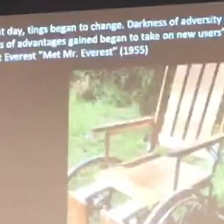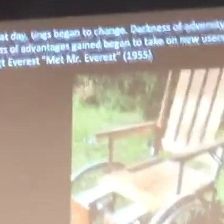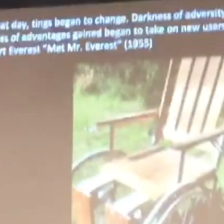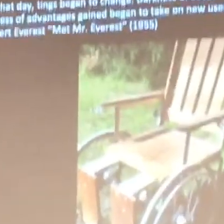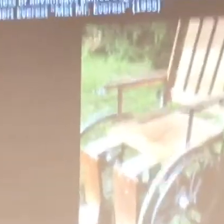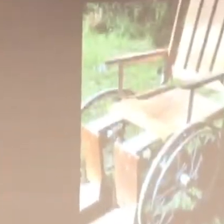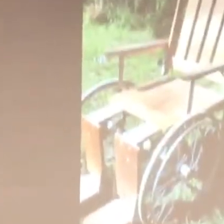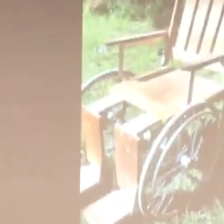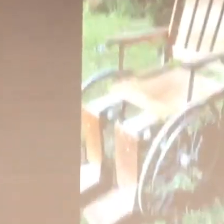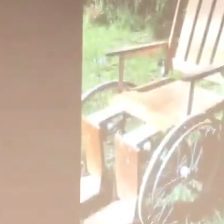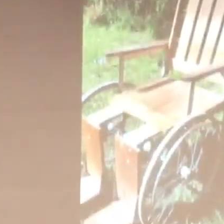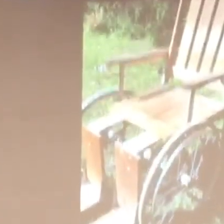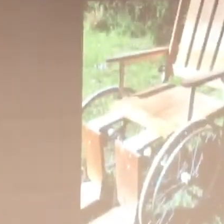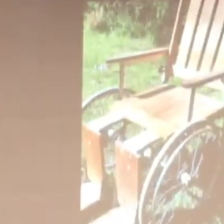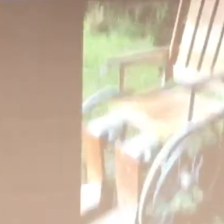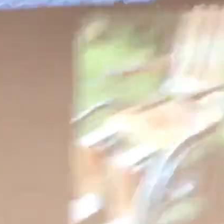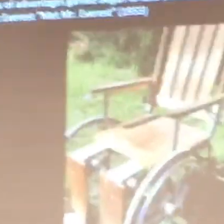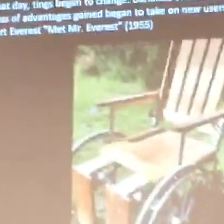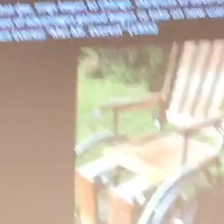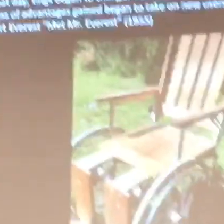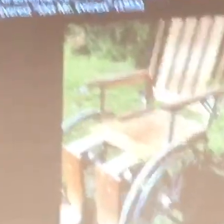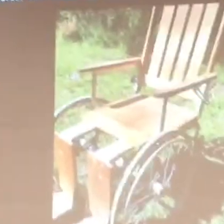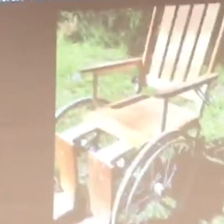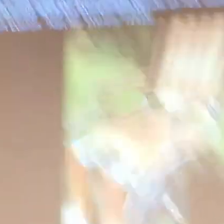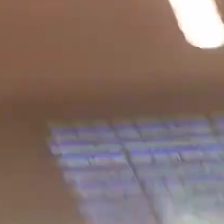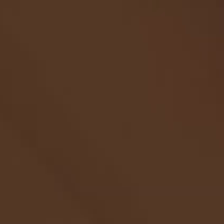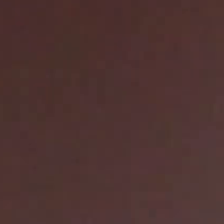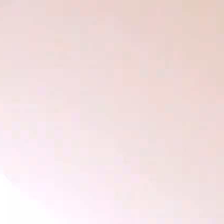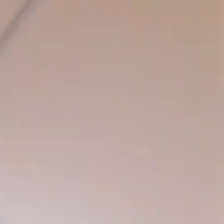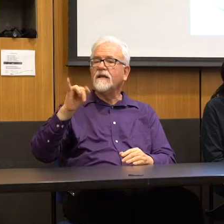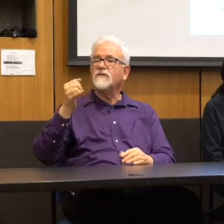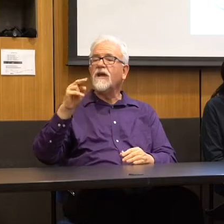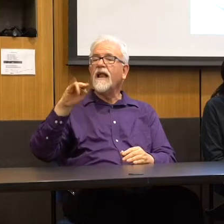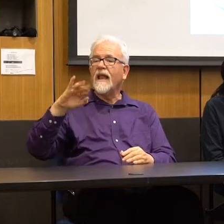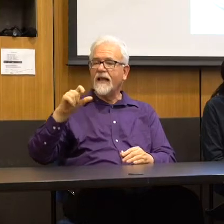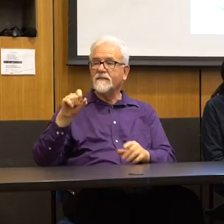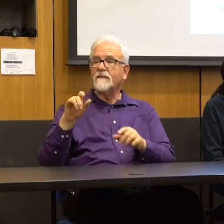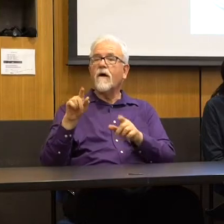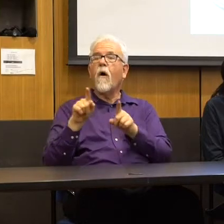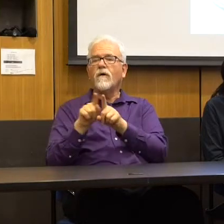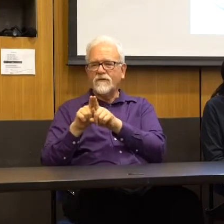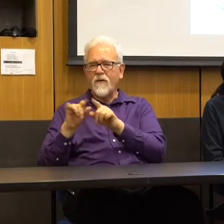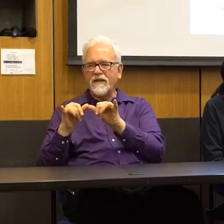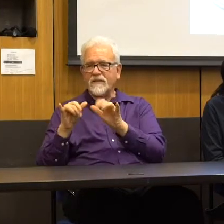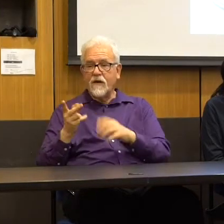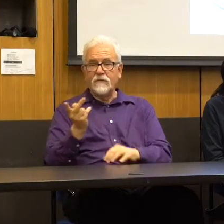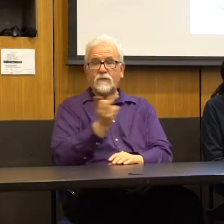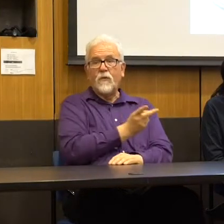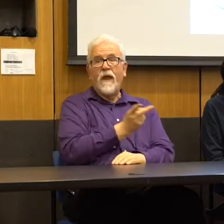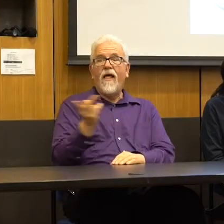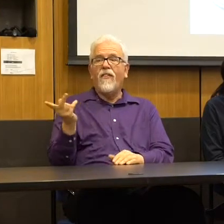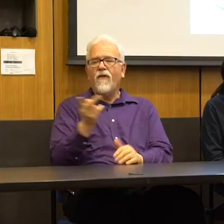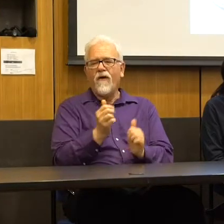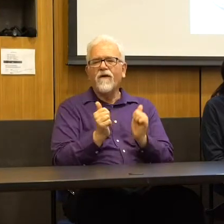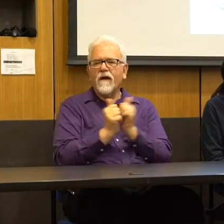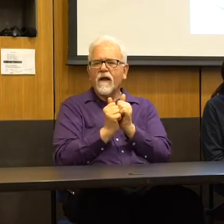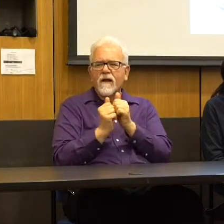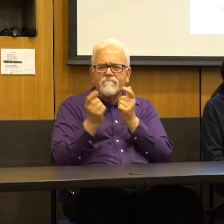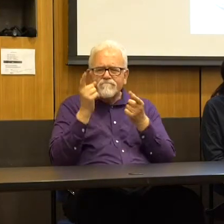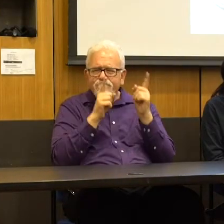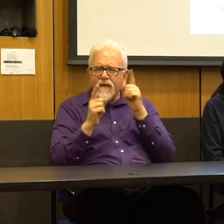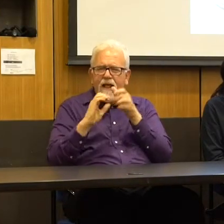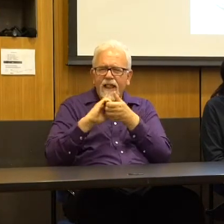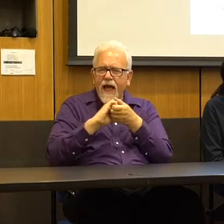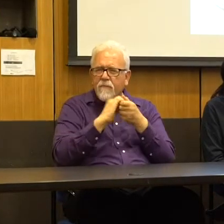a neighbor of his, Harry Jennings, who was also an engineer. And together, they collaborated. They started to rethink